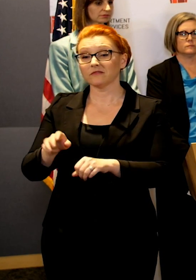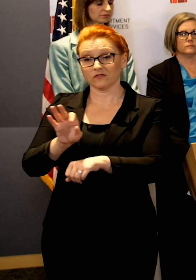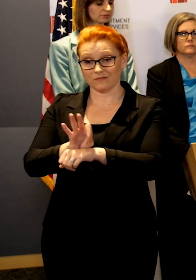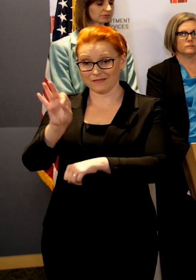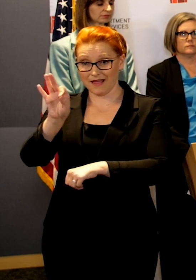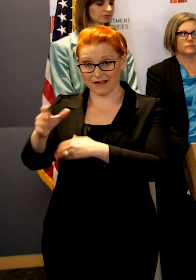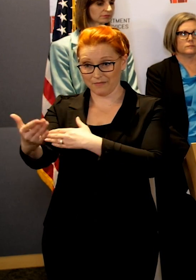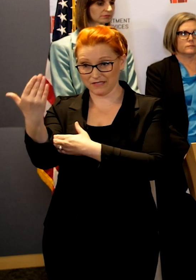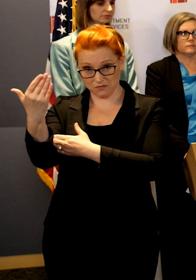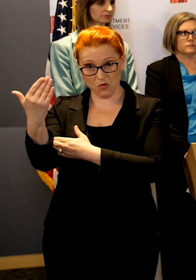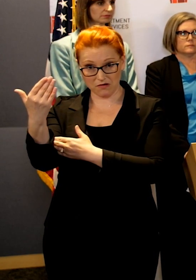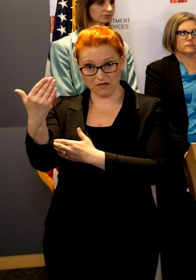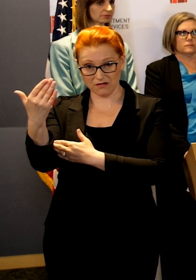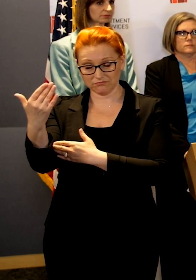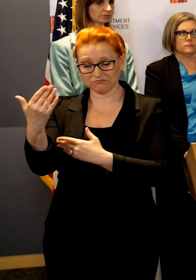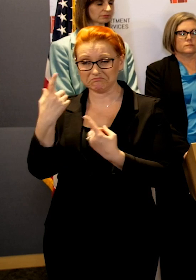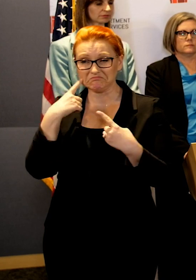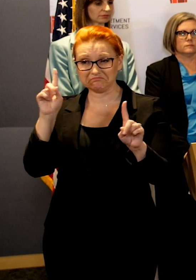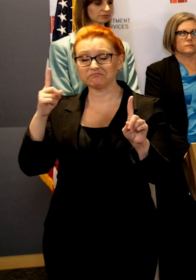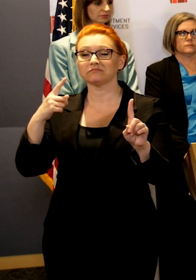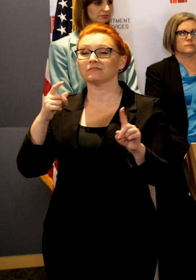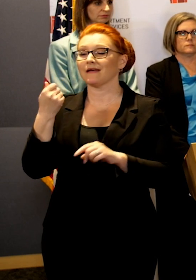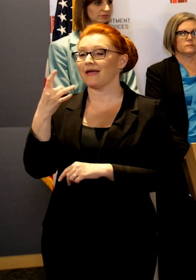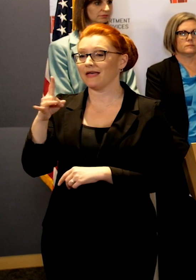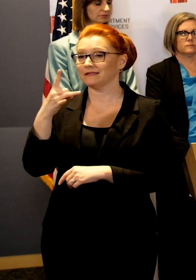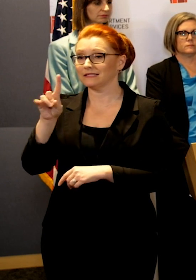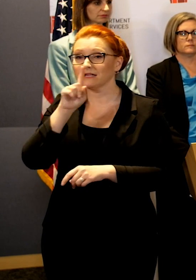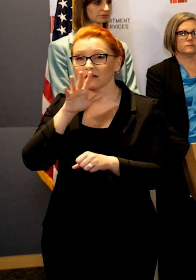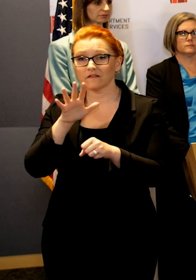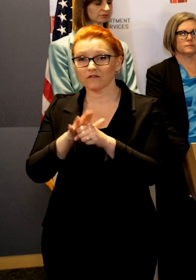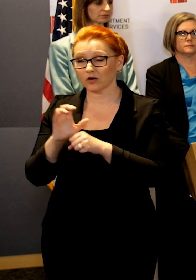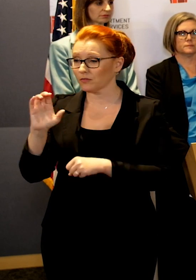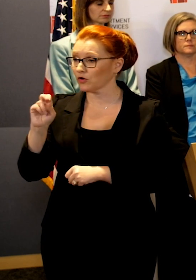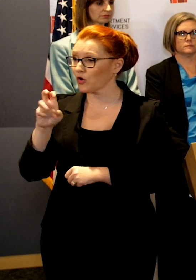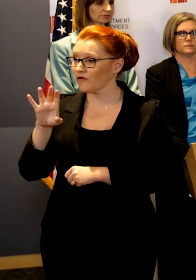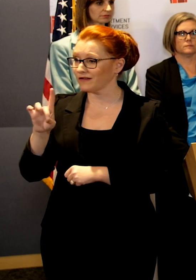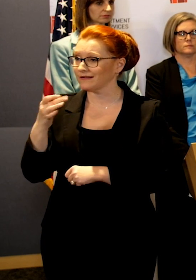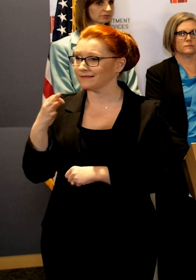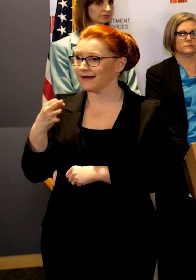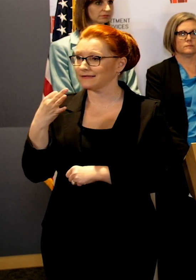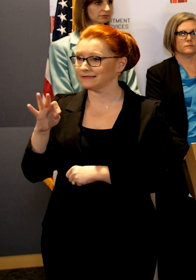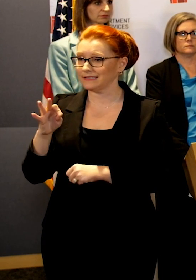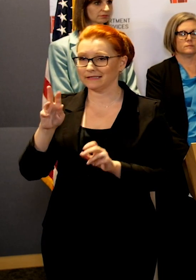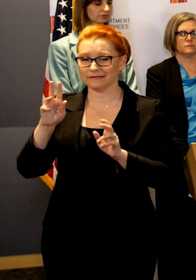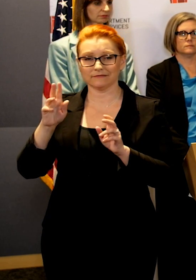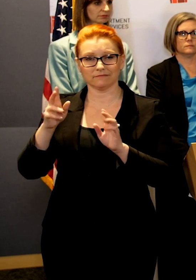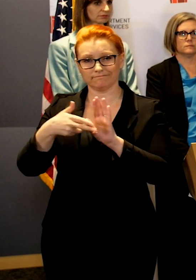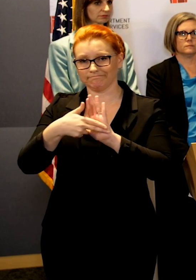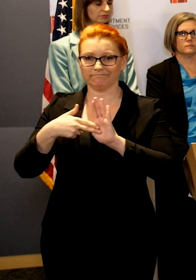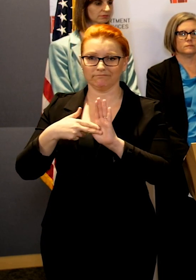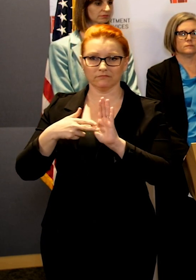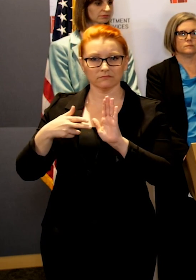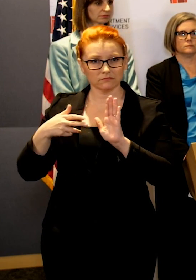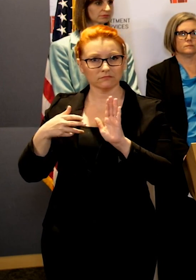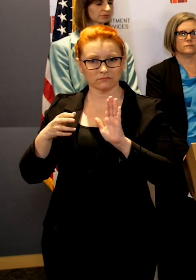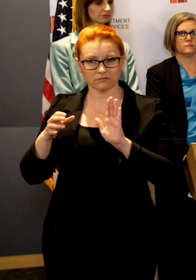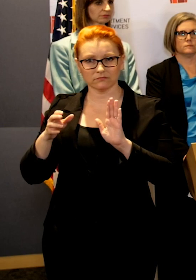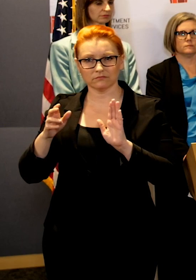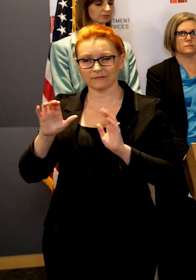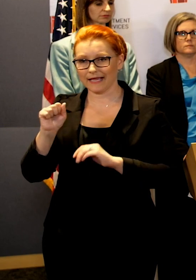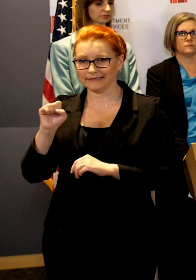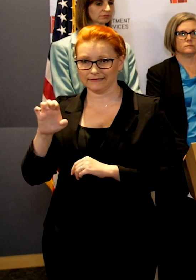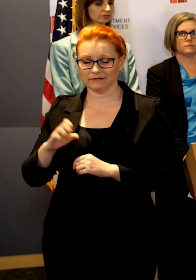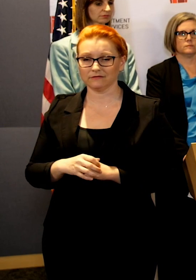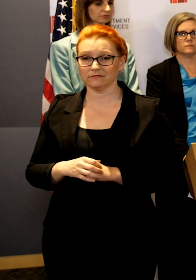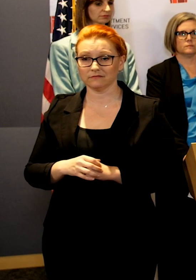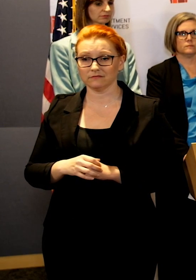morning, Arizona has 18 confirmed COVID-19 cases. Our health professionals,